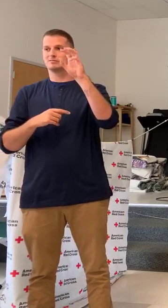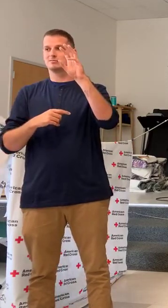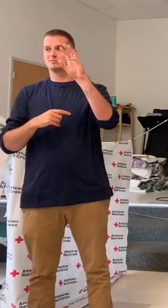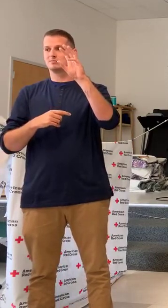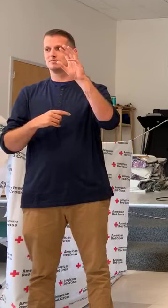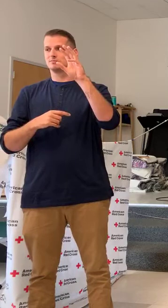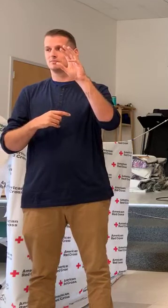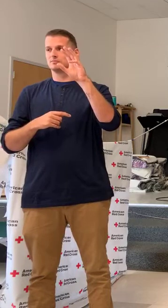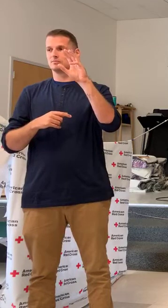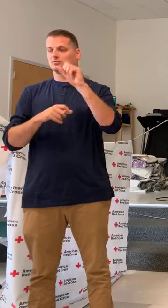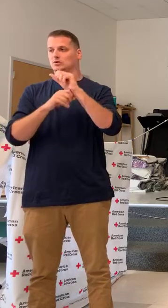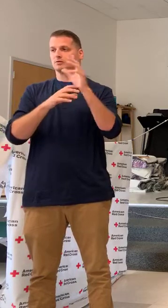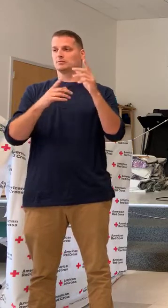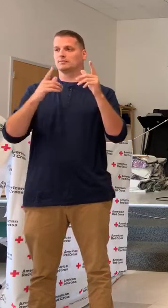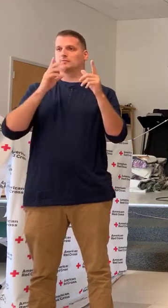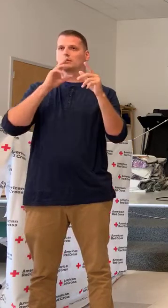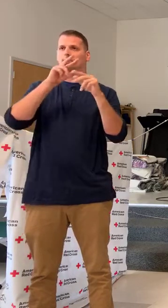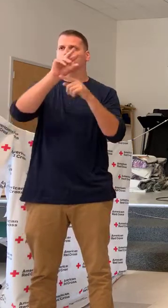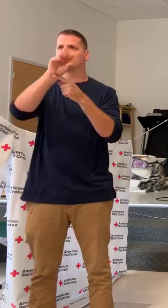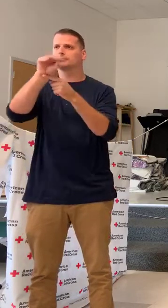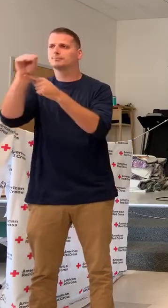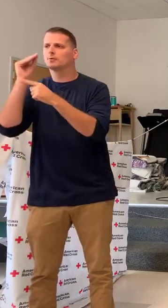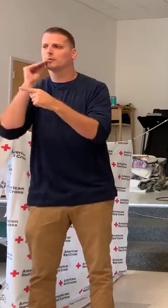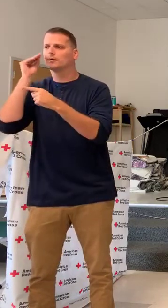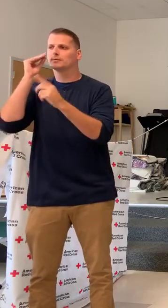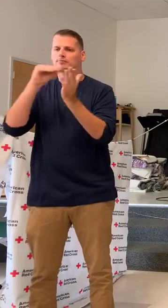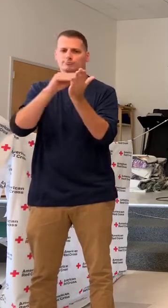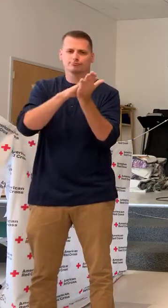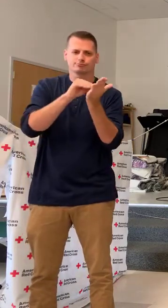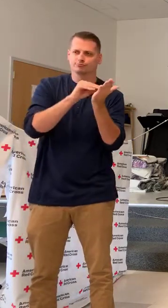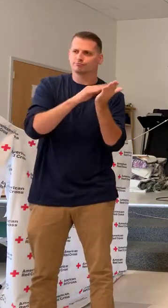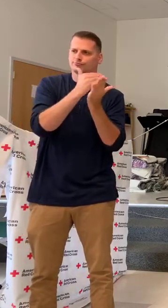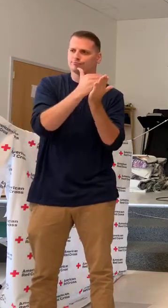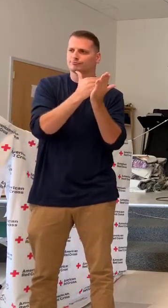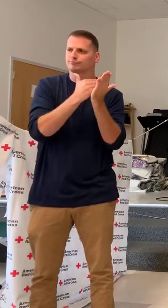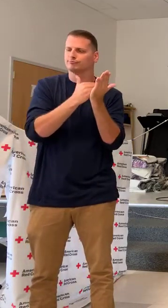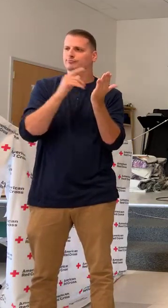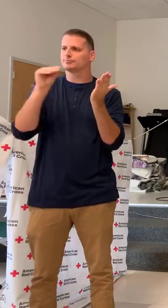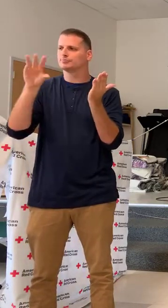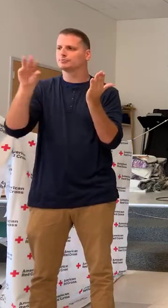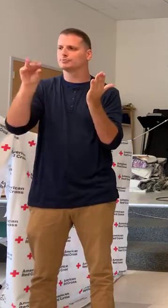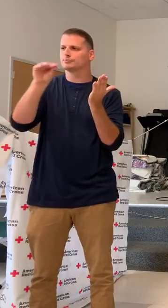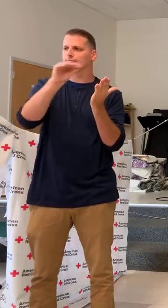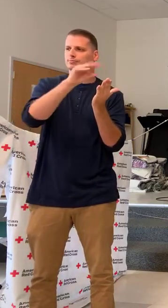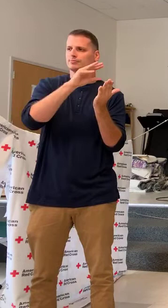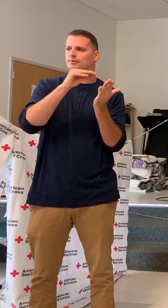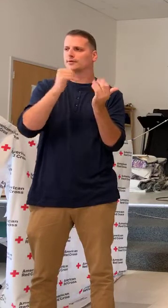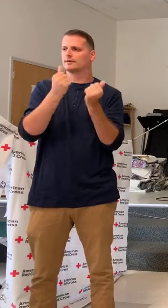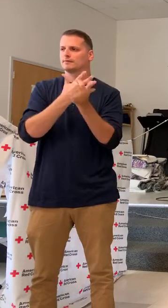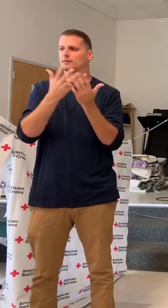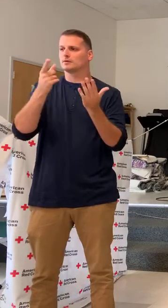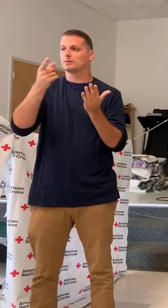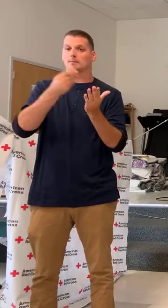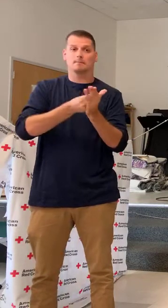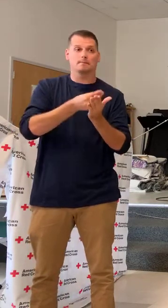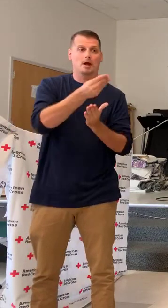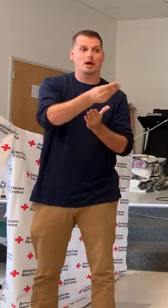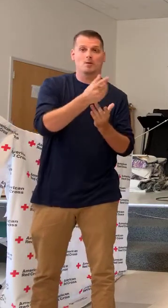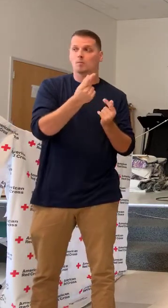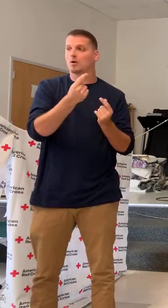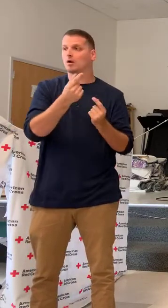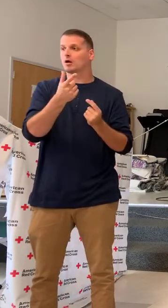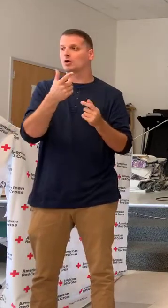pictures before you do anything else. Document everything, bunch of pictures, okay? Anything you purchase or do, keep all the